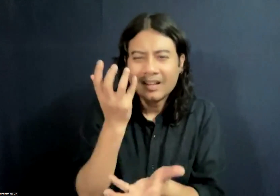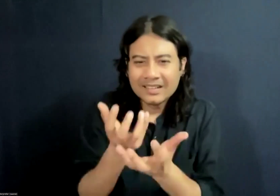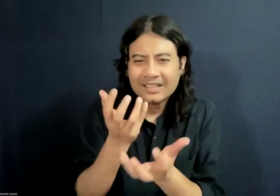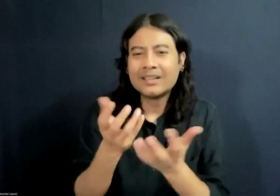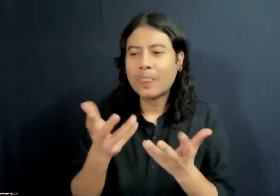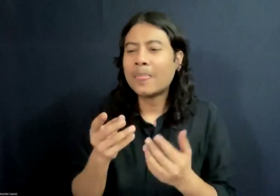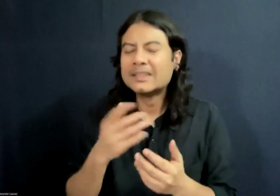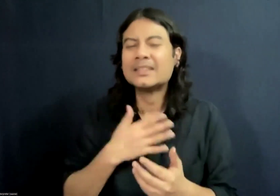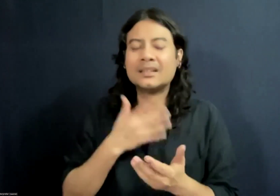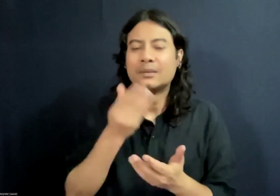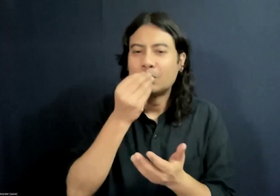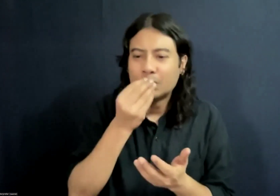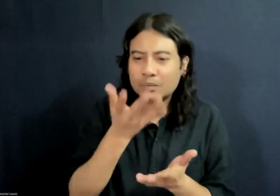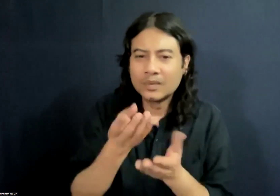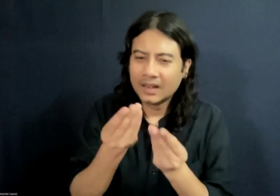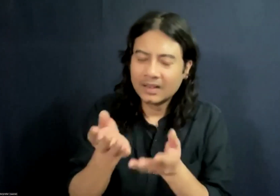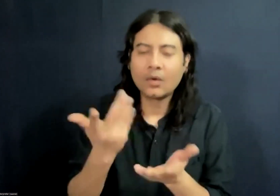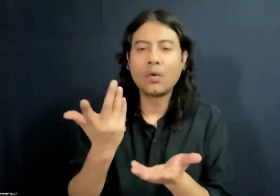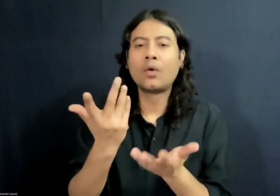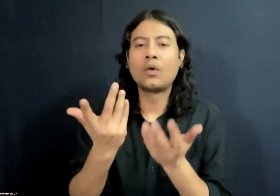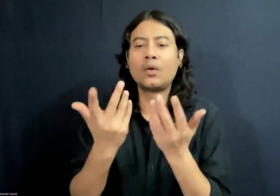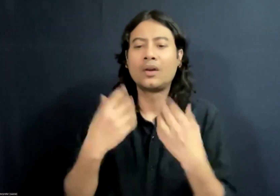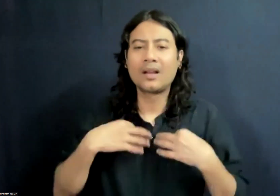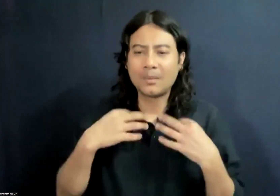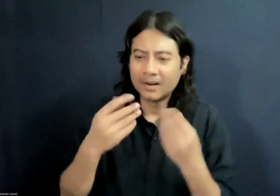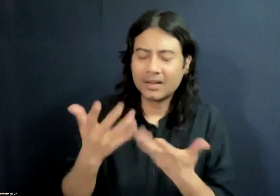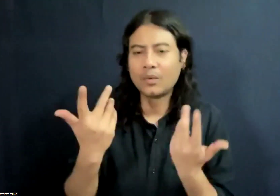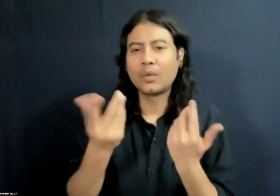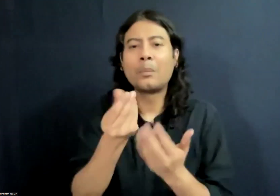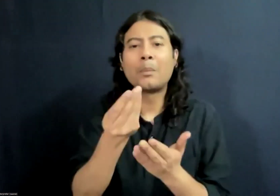Gita, so in chapter 17,